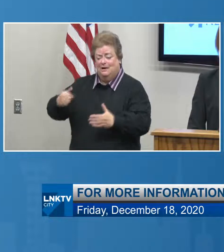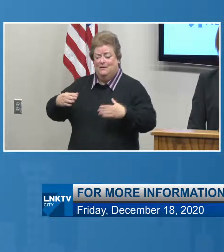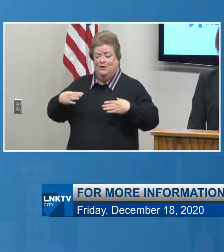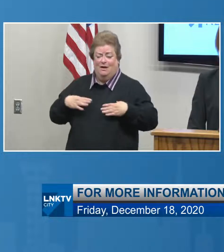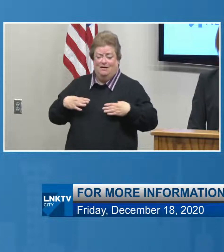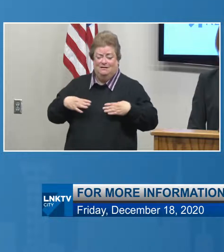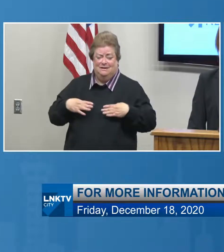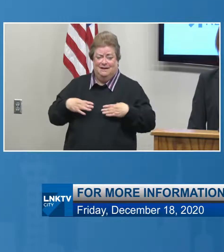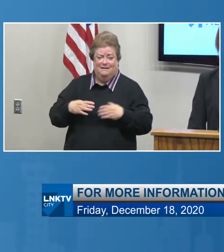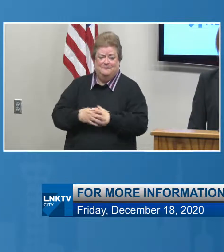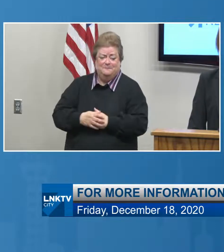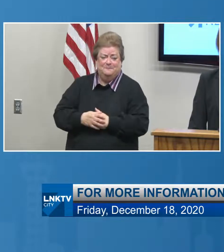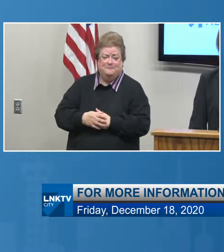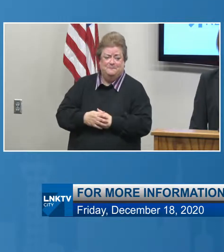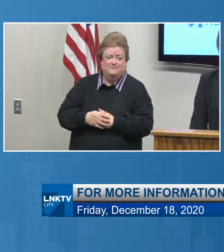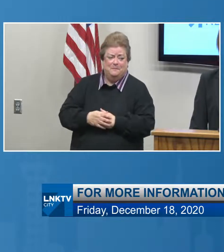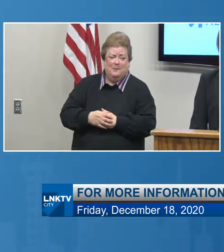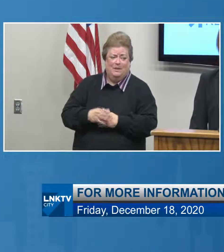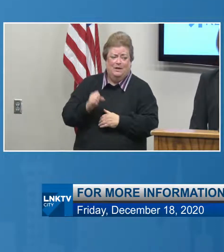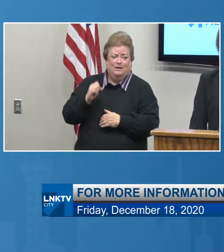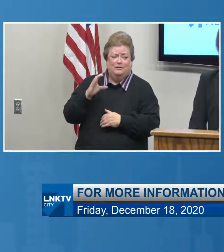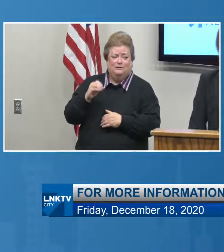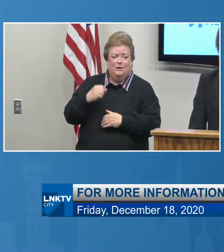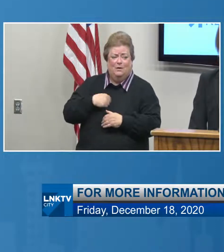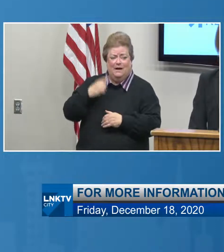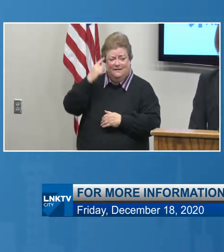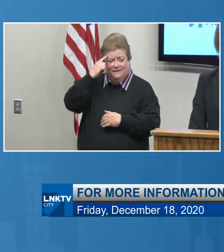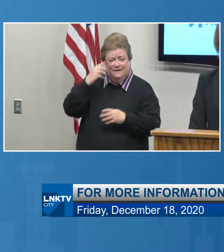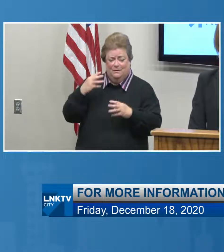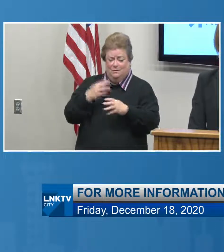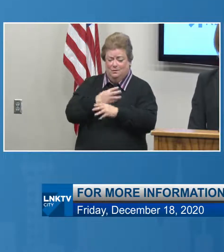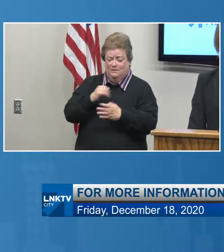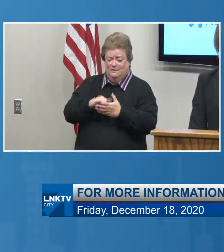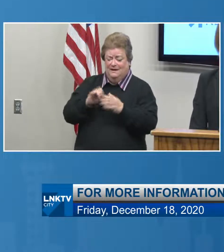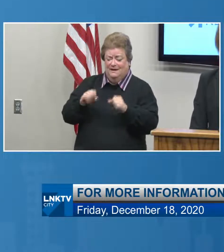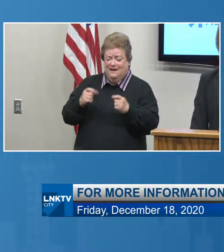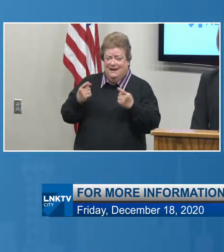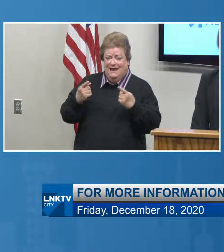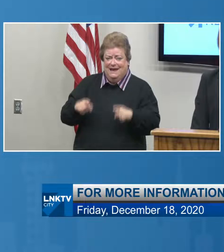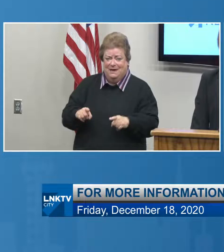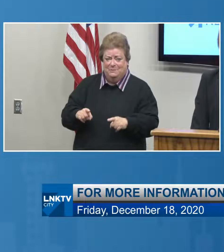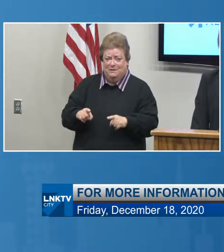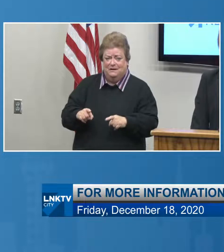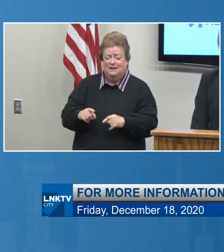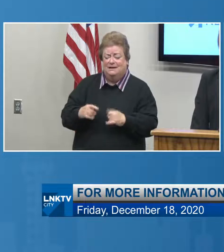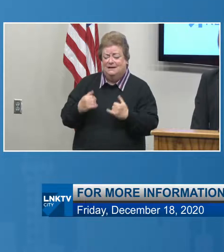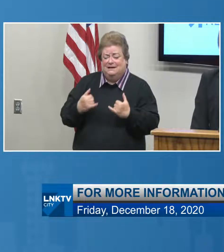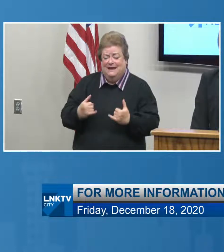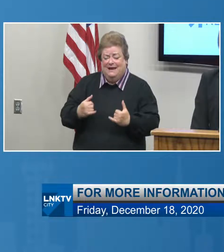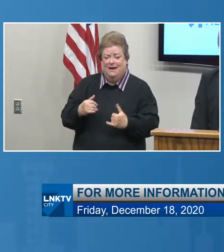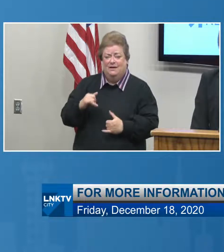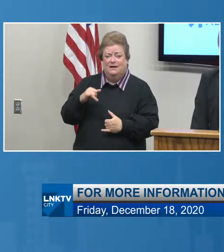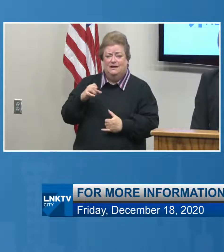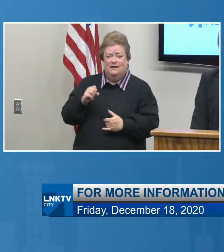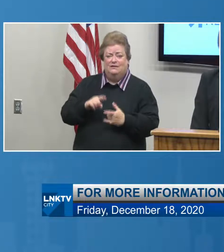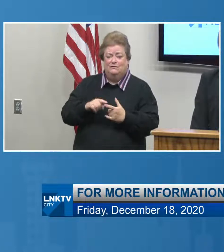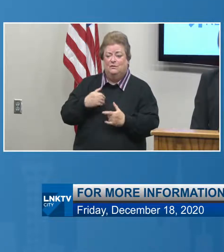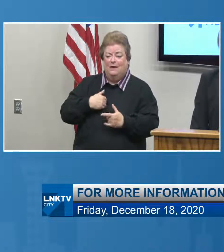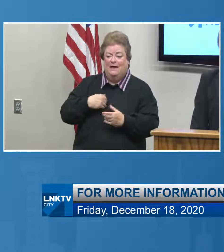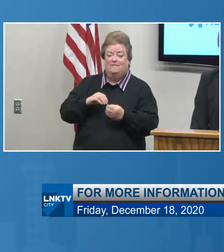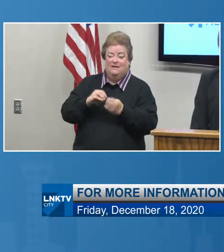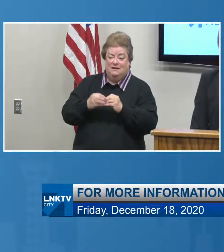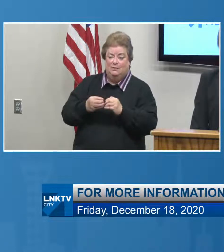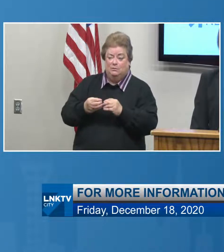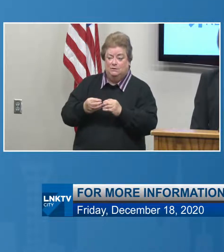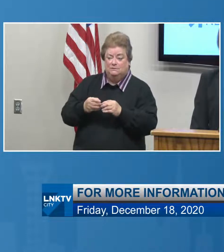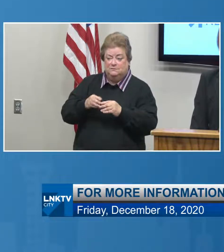week or so, a couple of weeks. So I think the worst thing that could happen with what we're seeing in the hospitals right now is to then have a surge in the